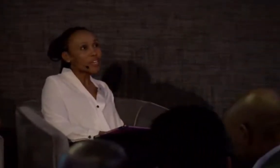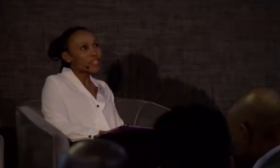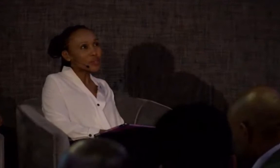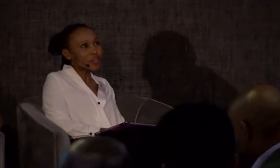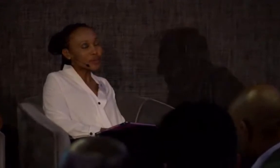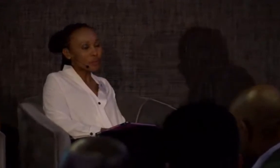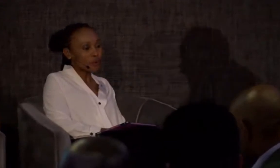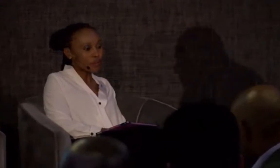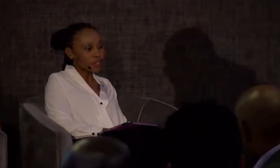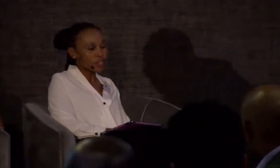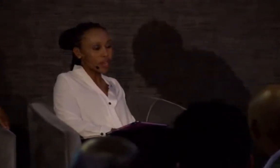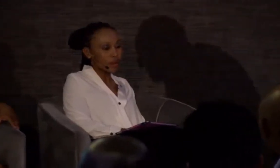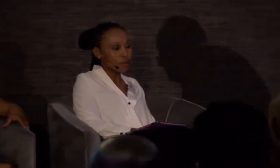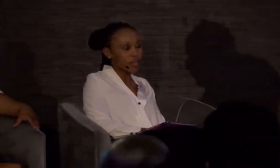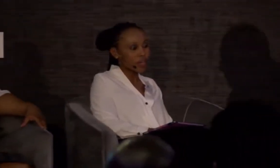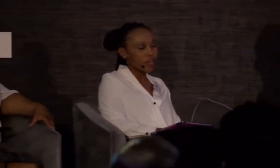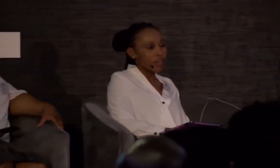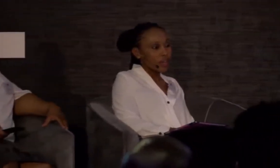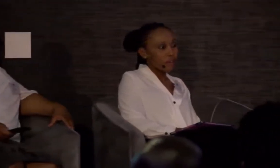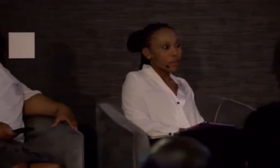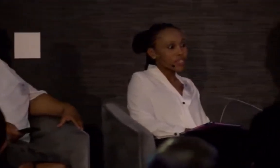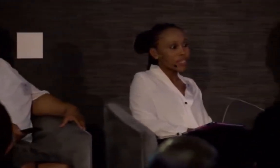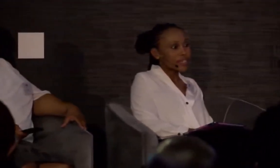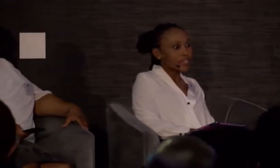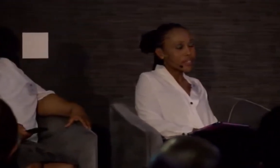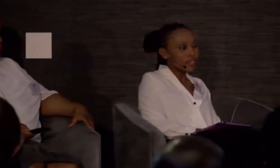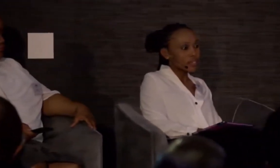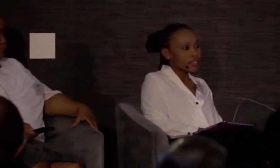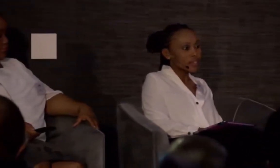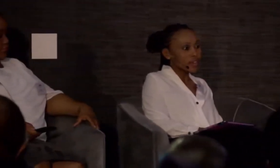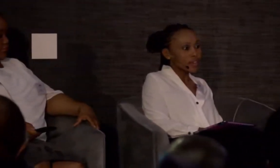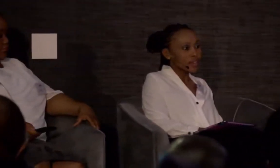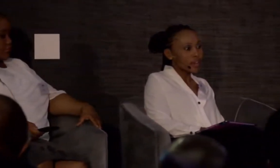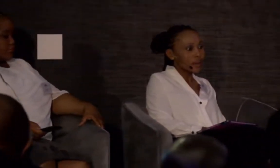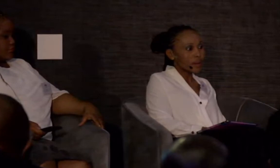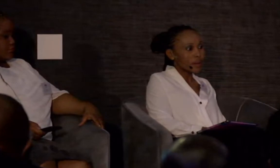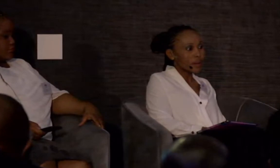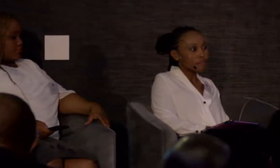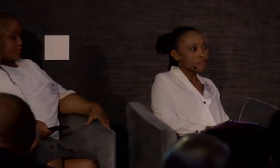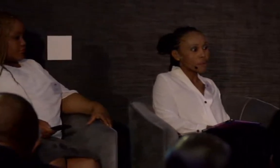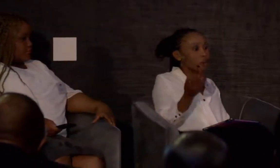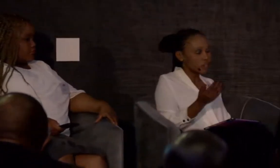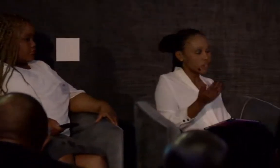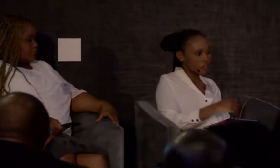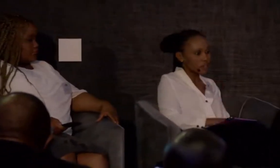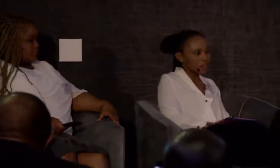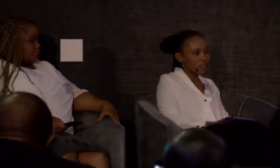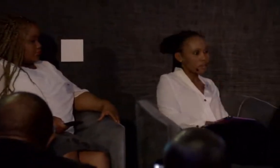we really need to get to a point where political leaders go